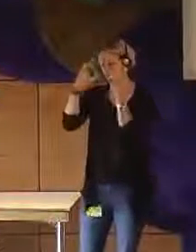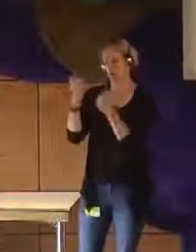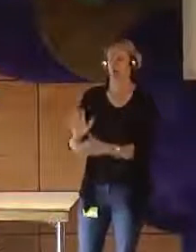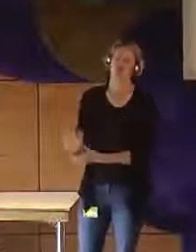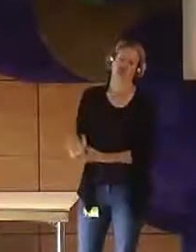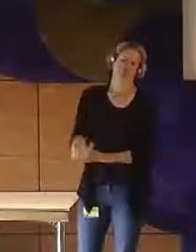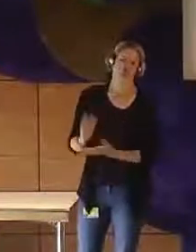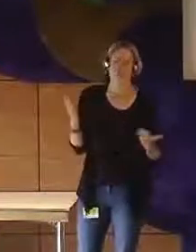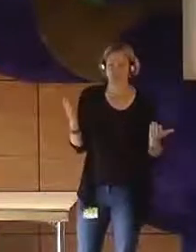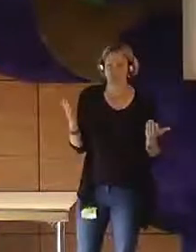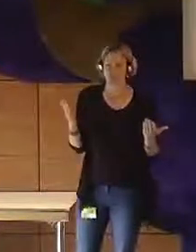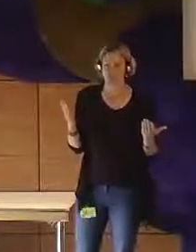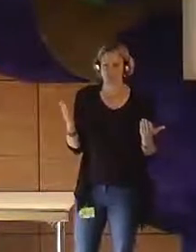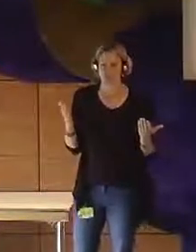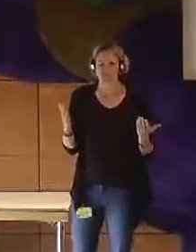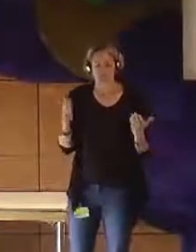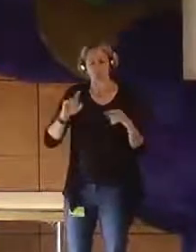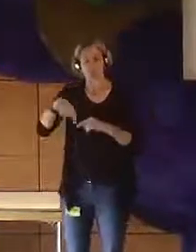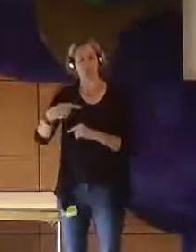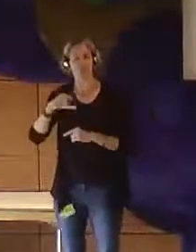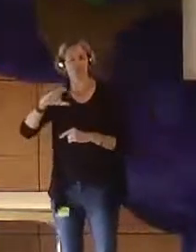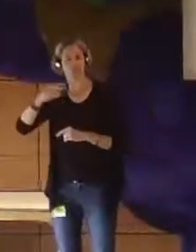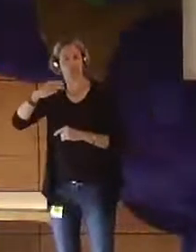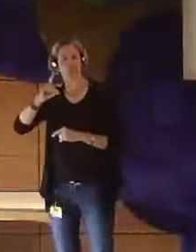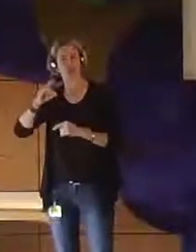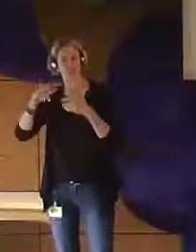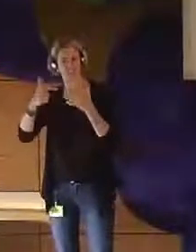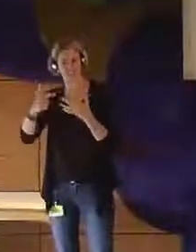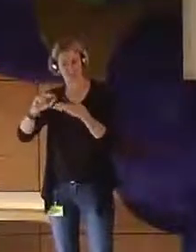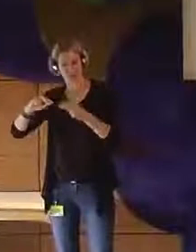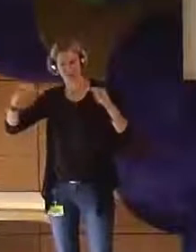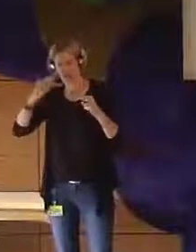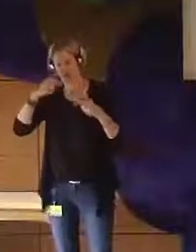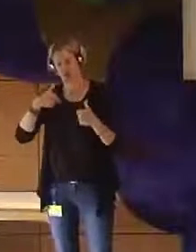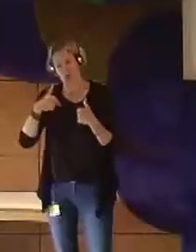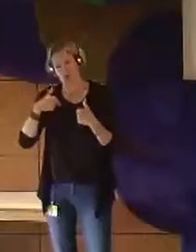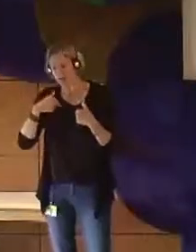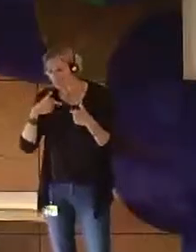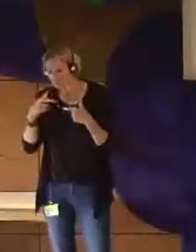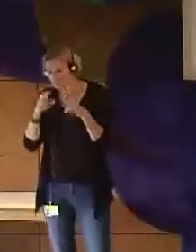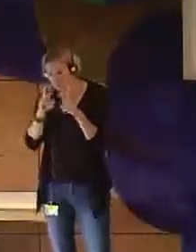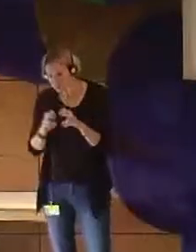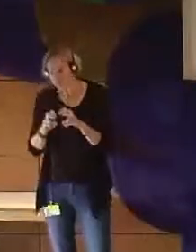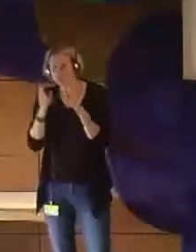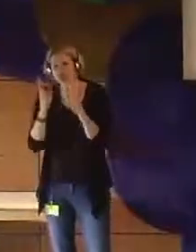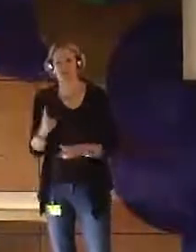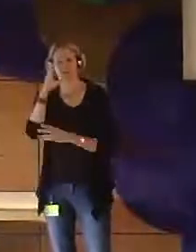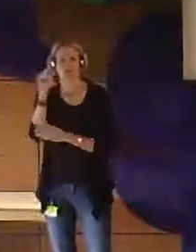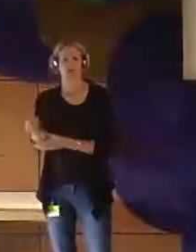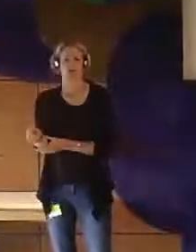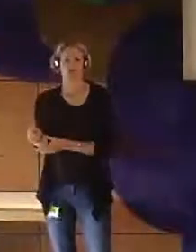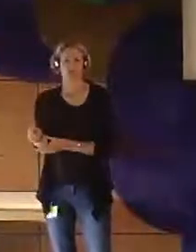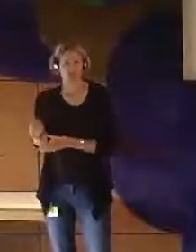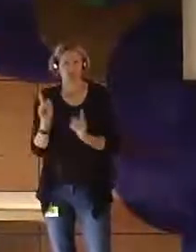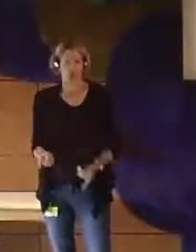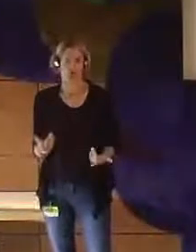up. And guess what? CHD7 was positive. She's got CHARGE syndrome. And you know from looking around here that there's no such thing as a